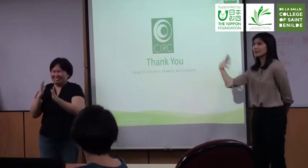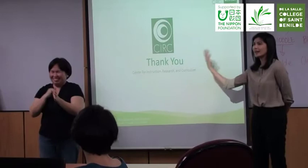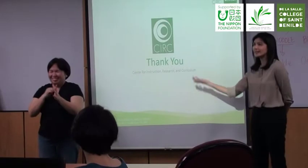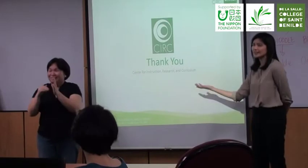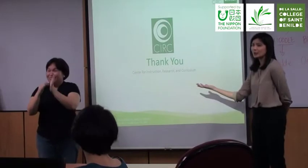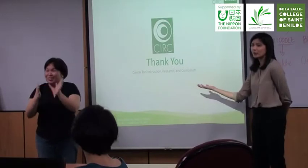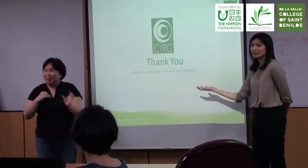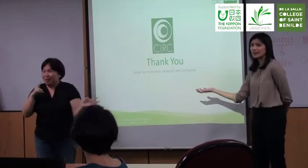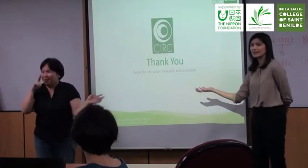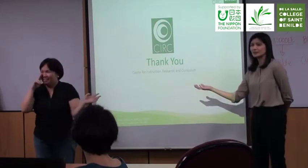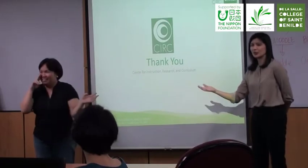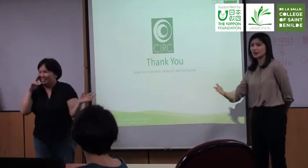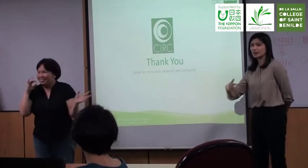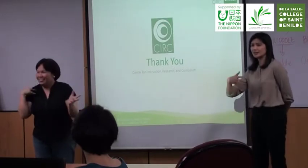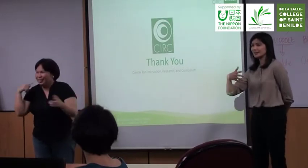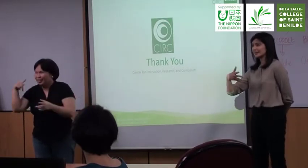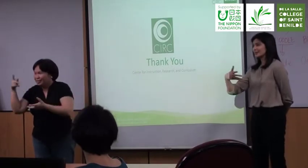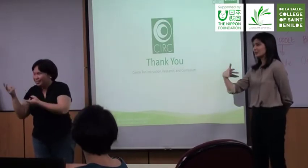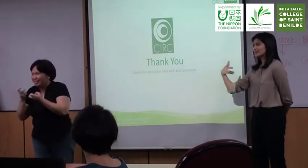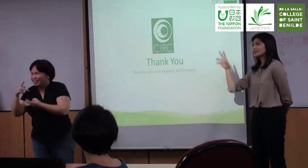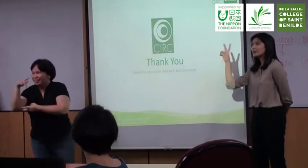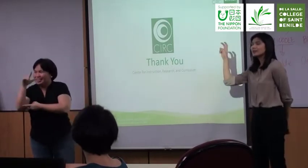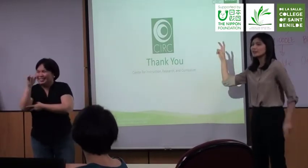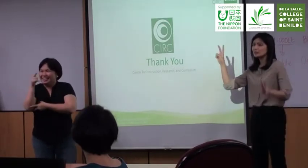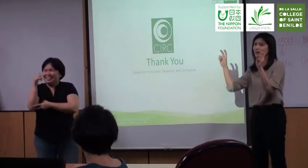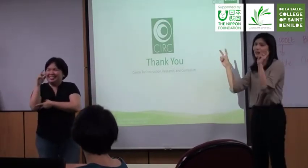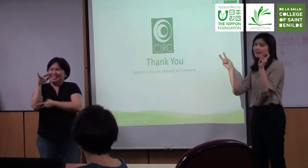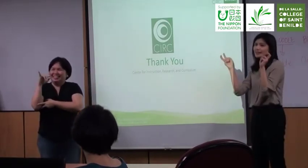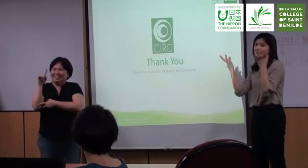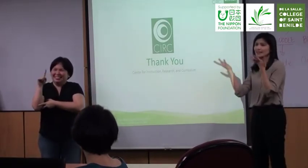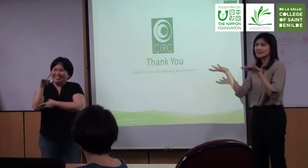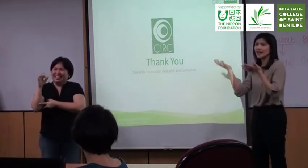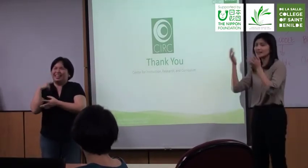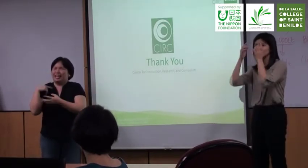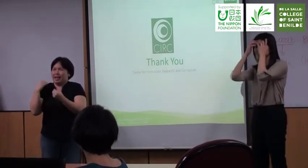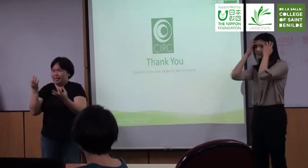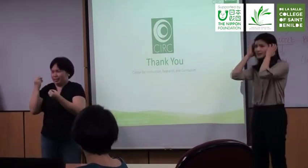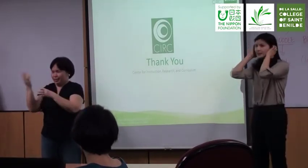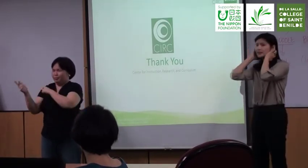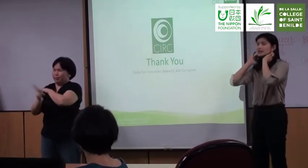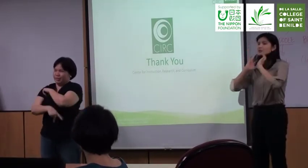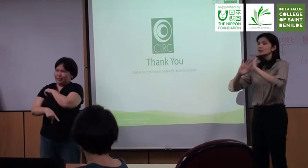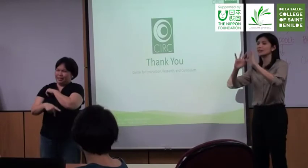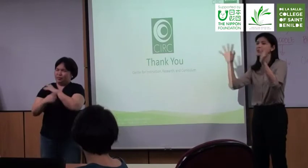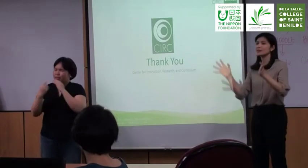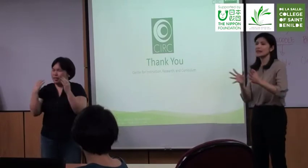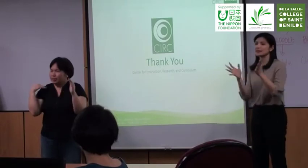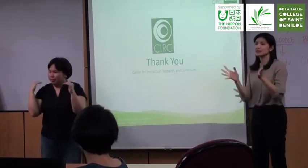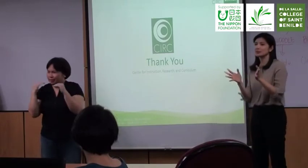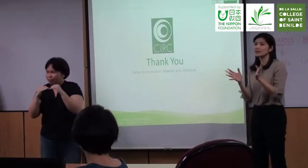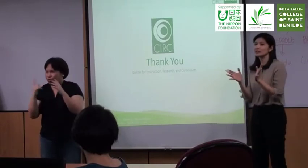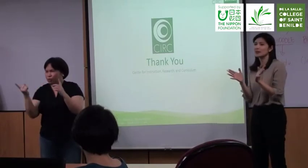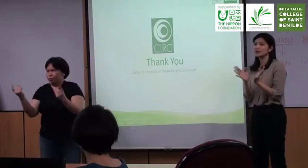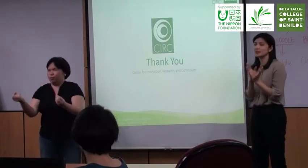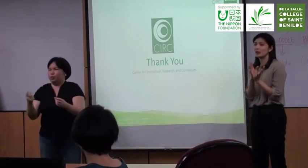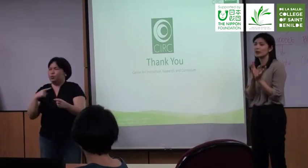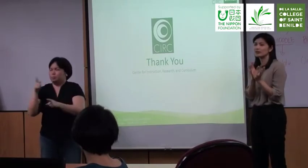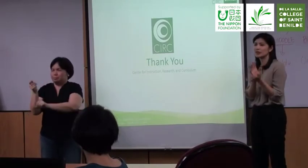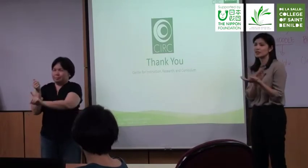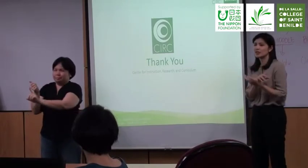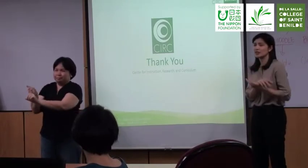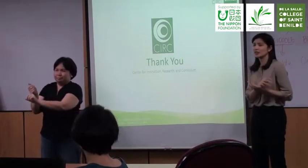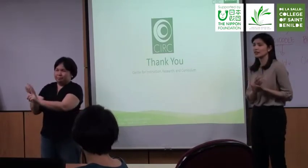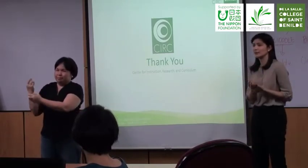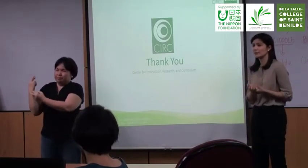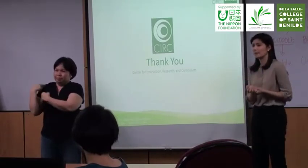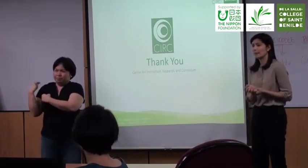the necessary equivalent or what's the punishment inside the class? So they themselves would be responsible